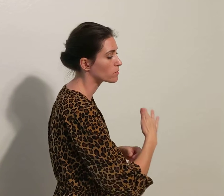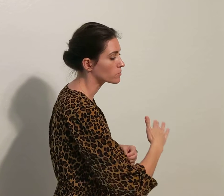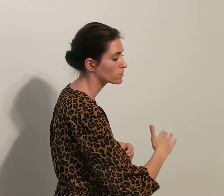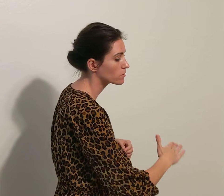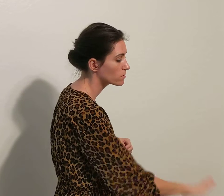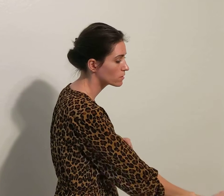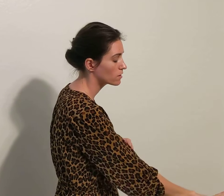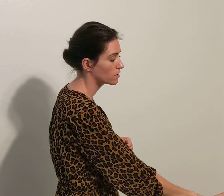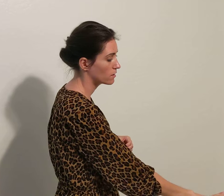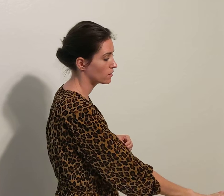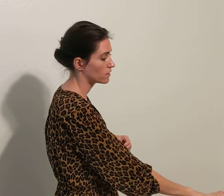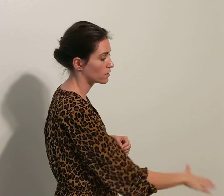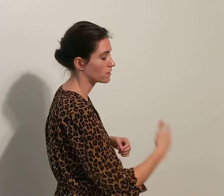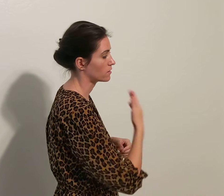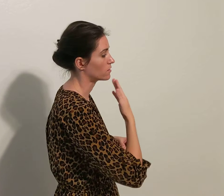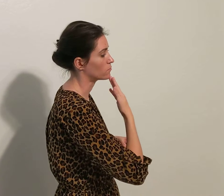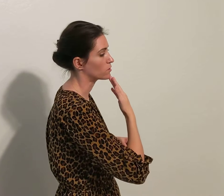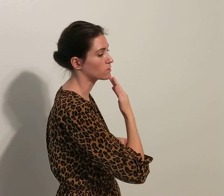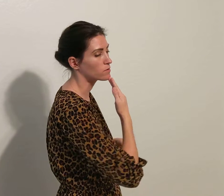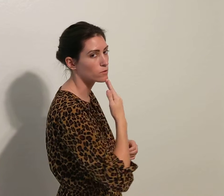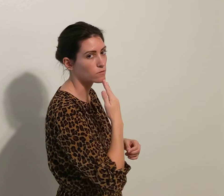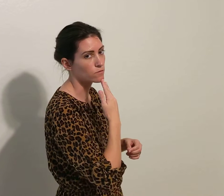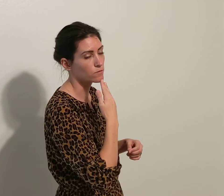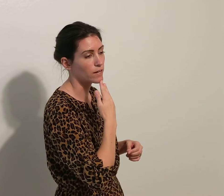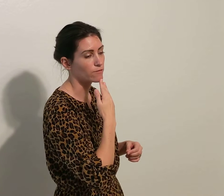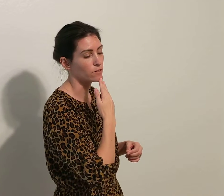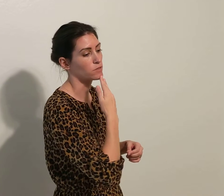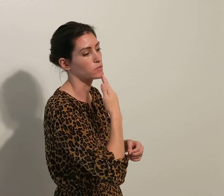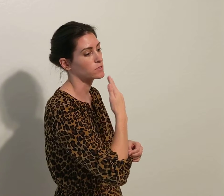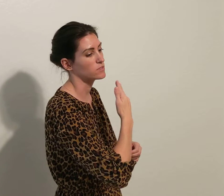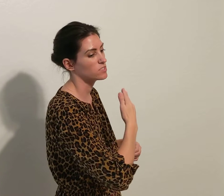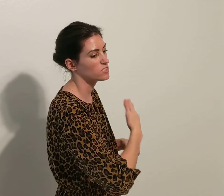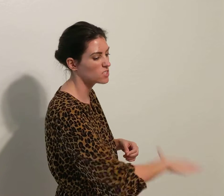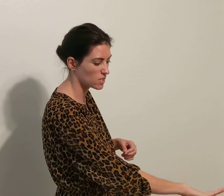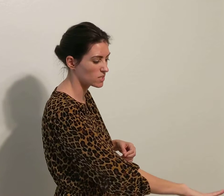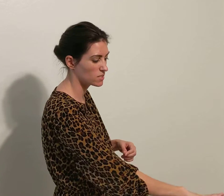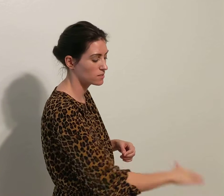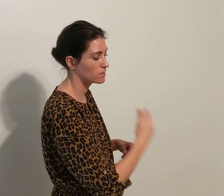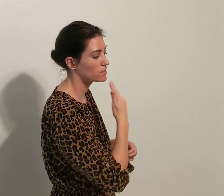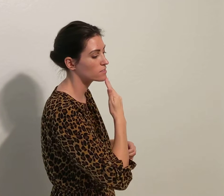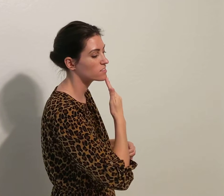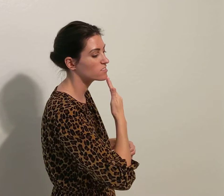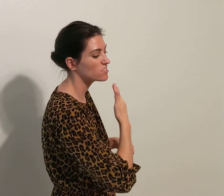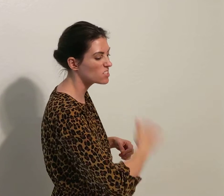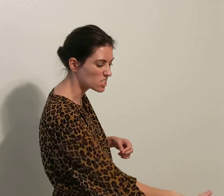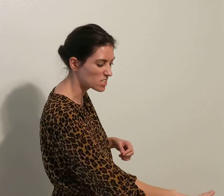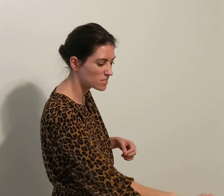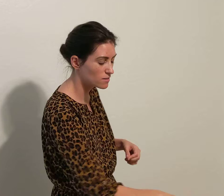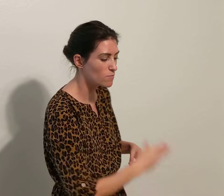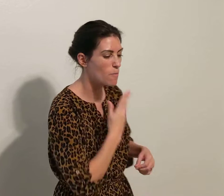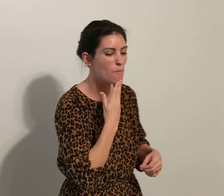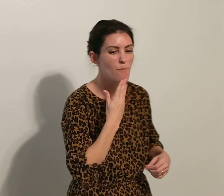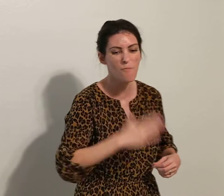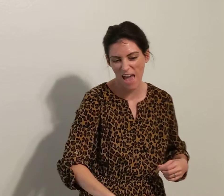arm and put a little bit of effort into it. Ugh. Ugh.